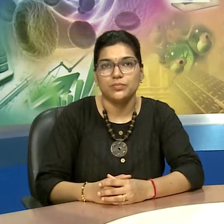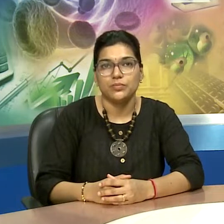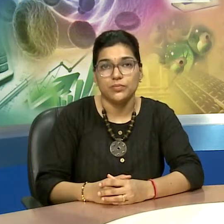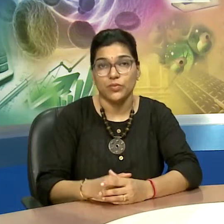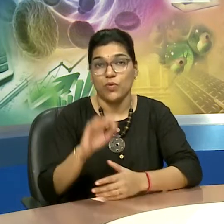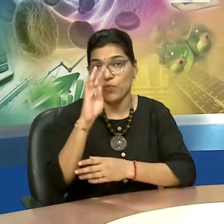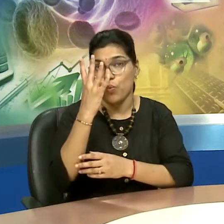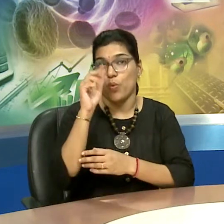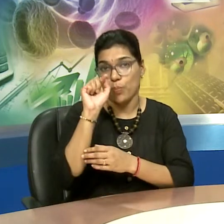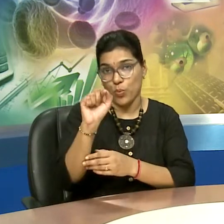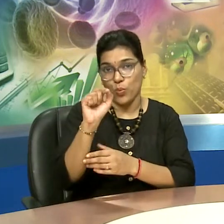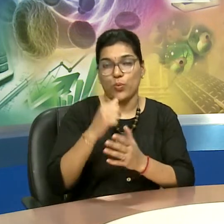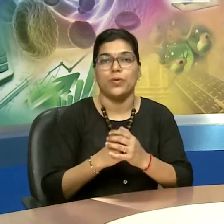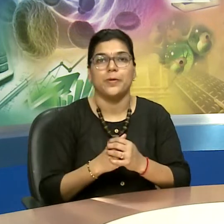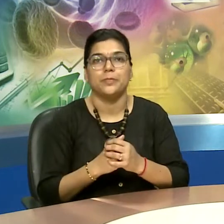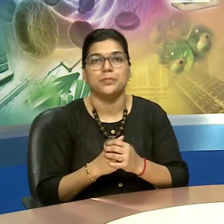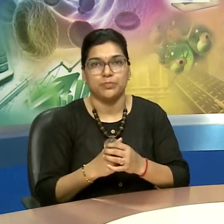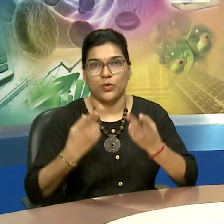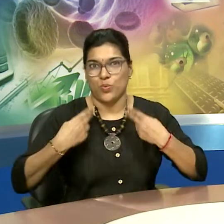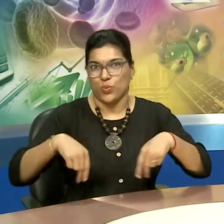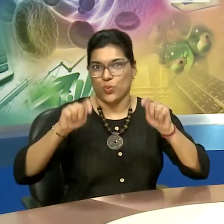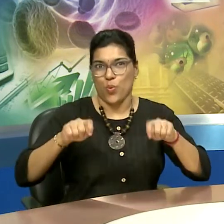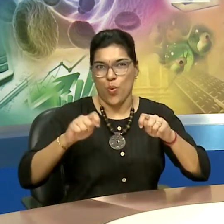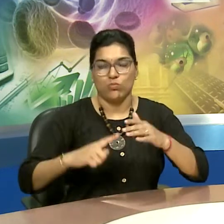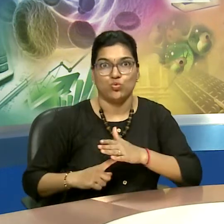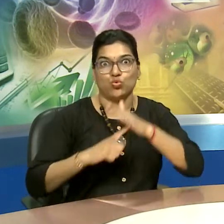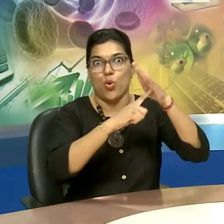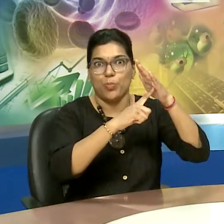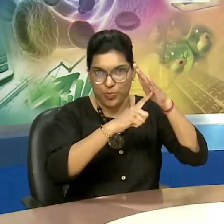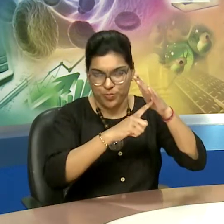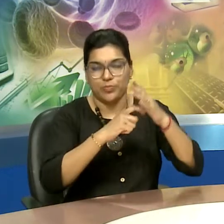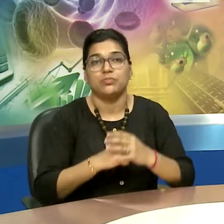Fourth point, supremacy of the judiciary.